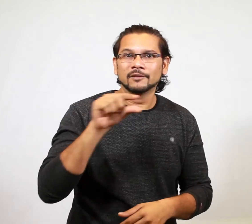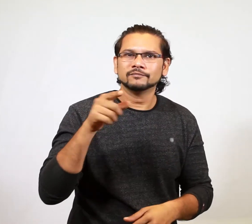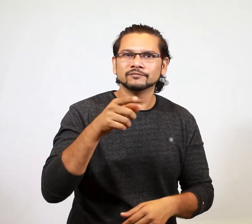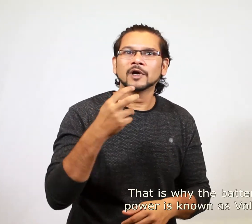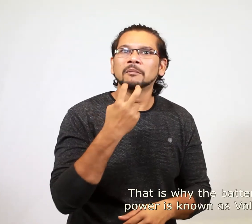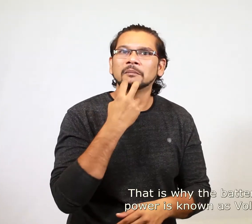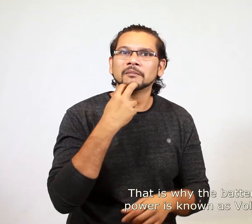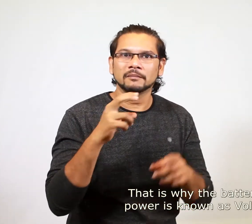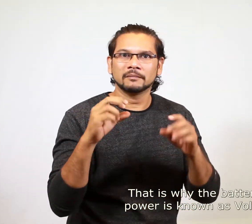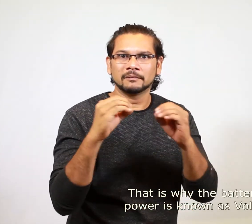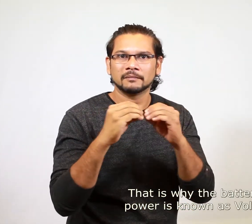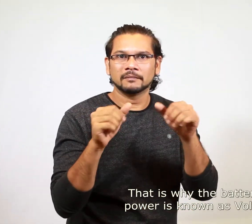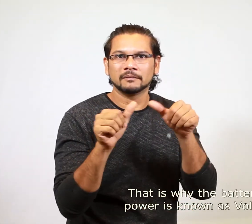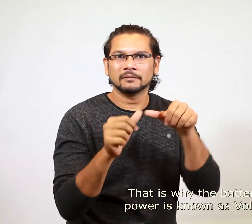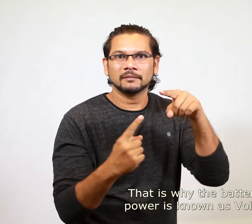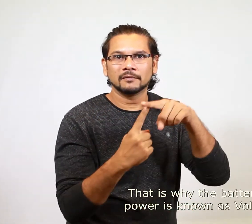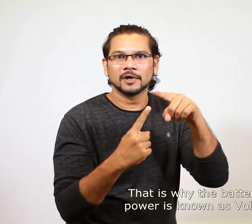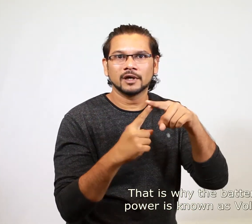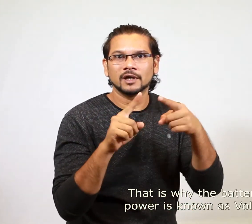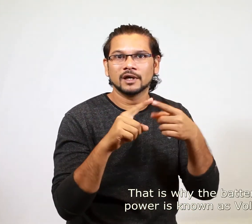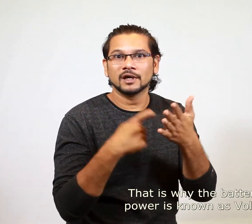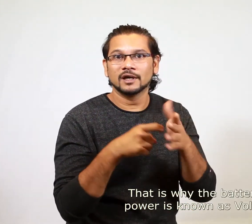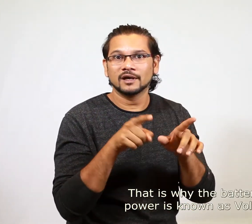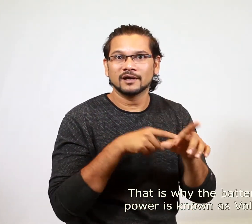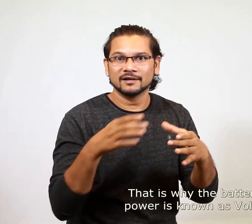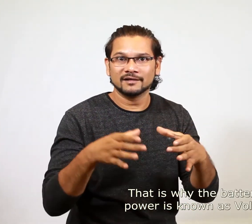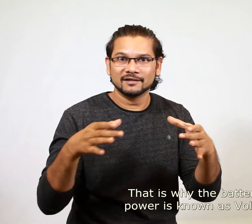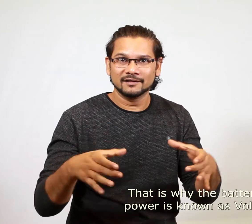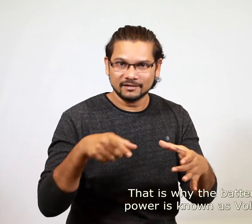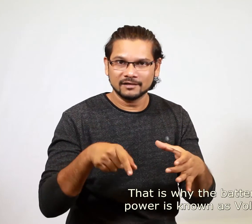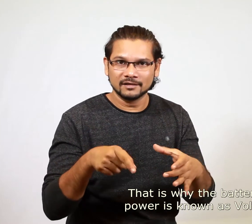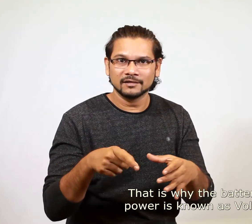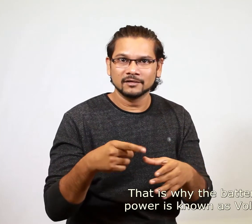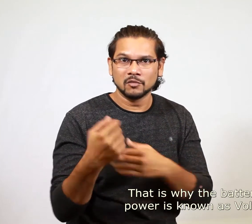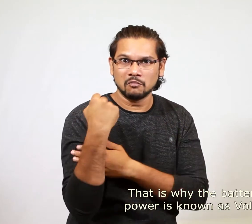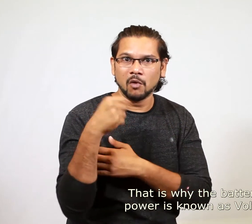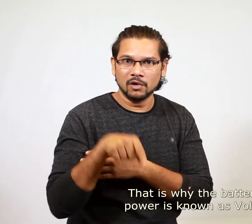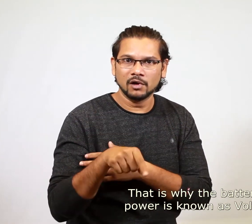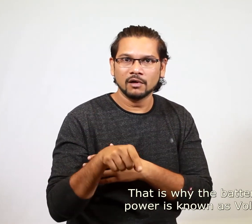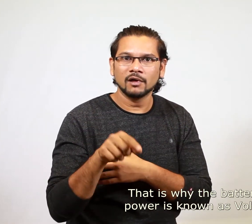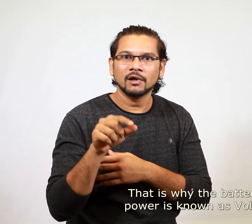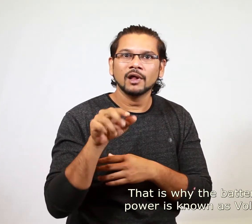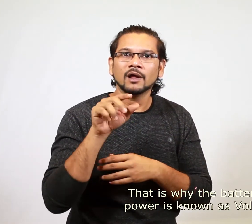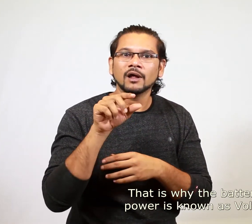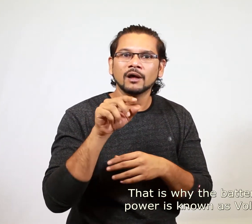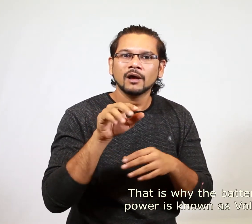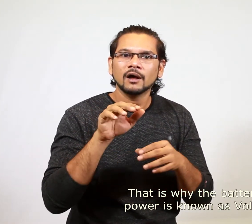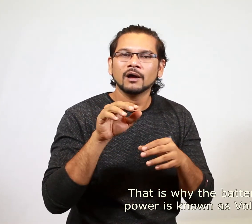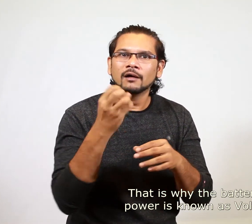That is why the battery power is known as volts. Volts.